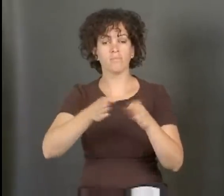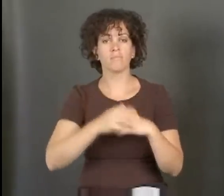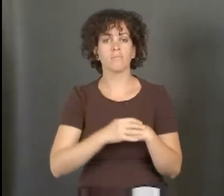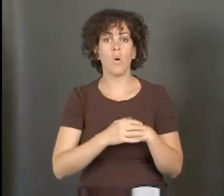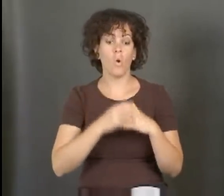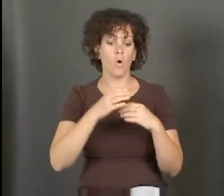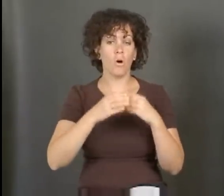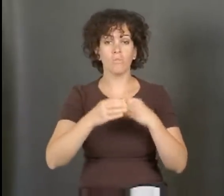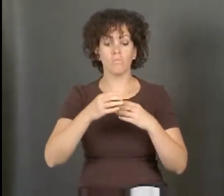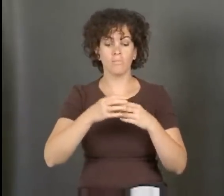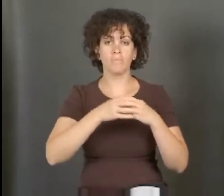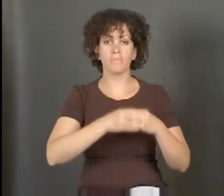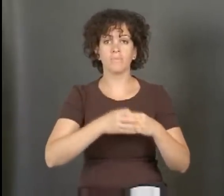Walkway.